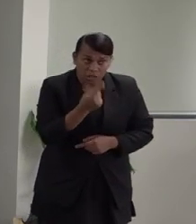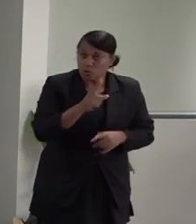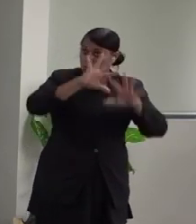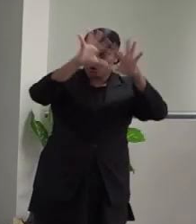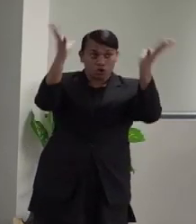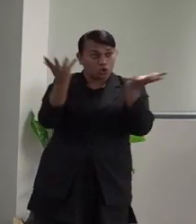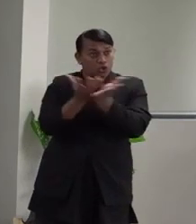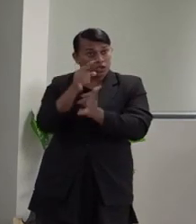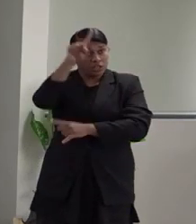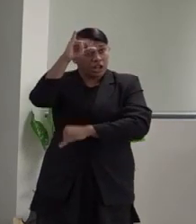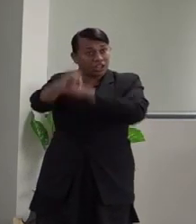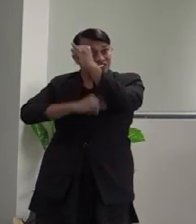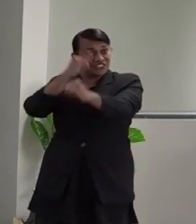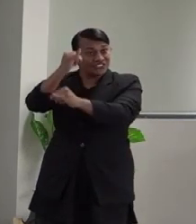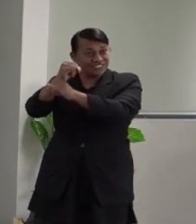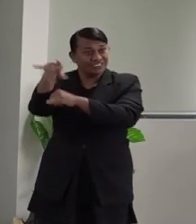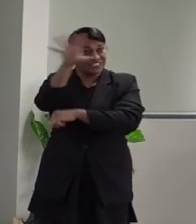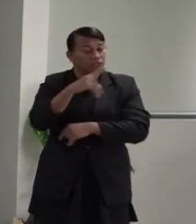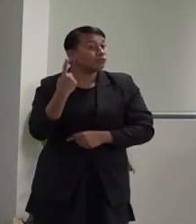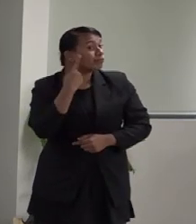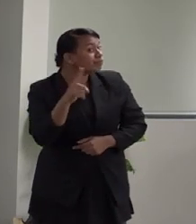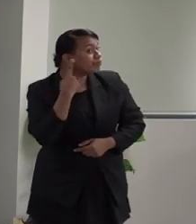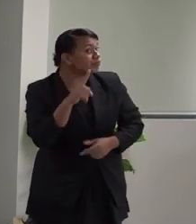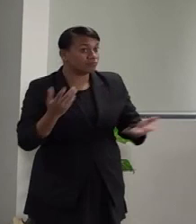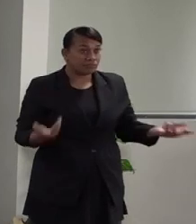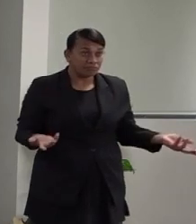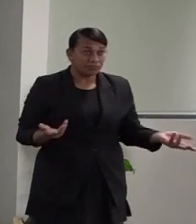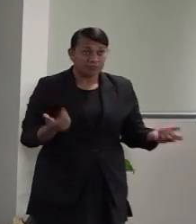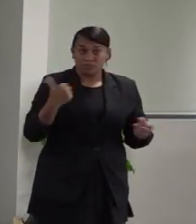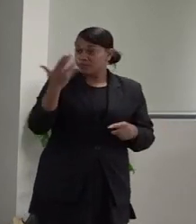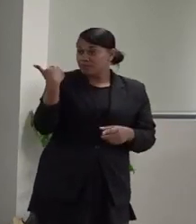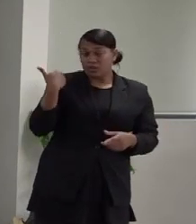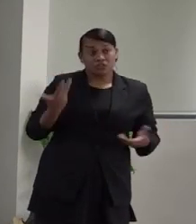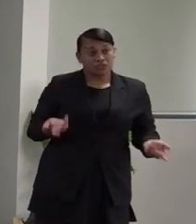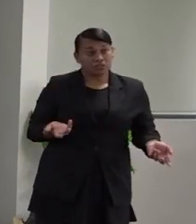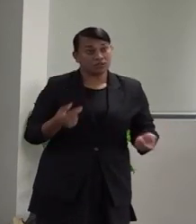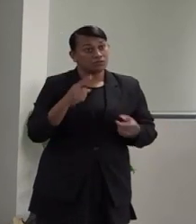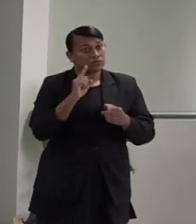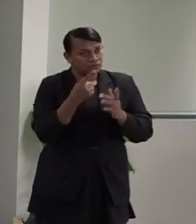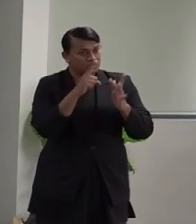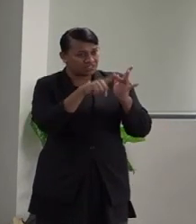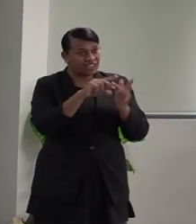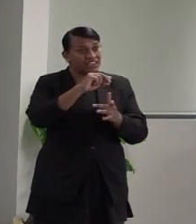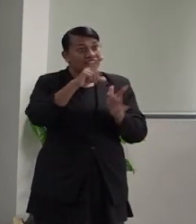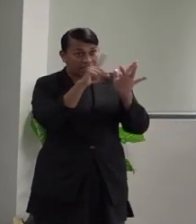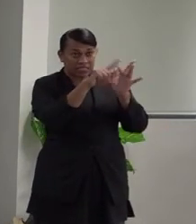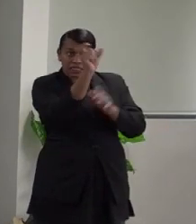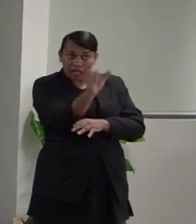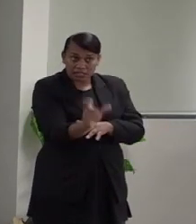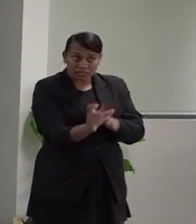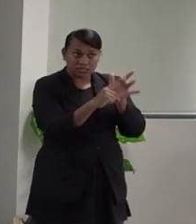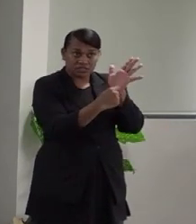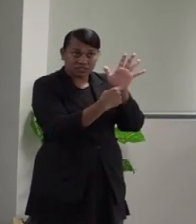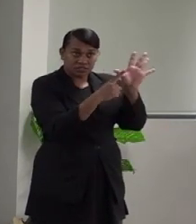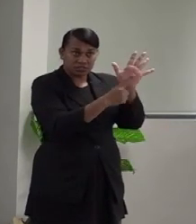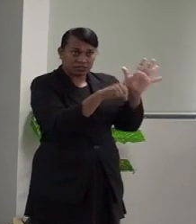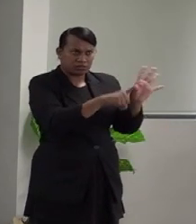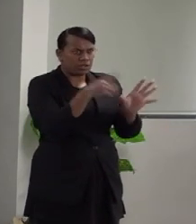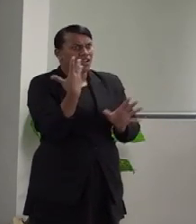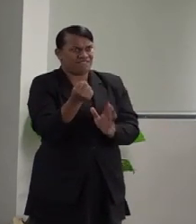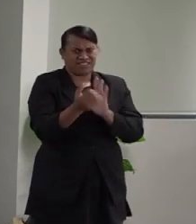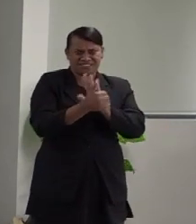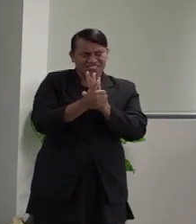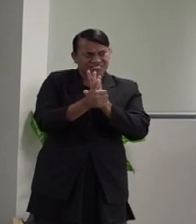take this virus seriously from the start. In Italy, they have one of the most developed healthcare systems in the